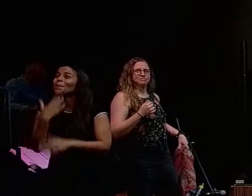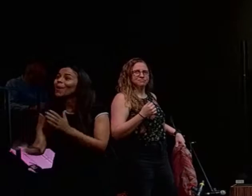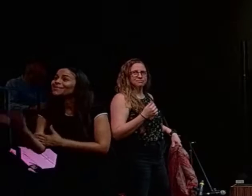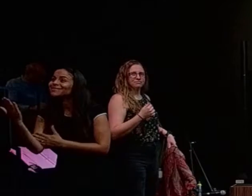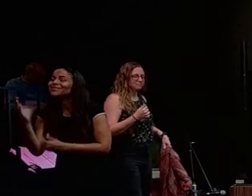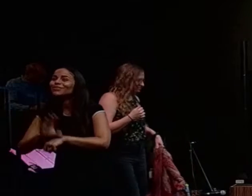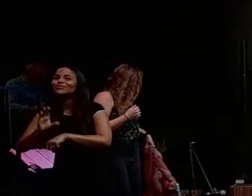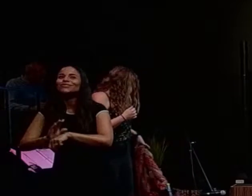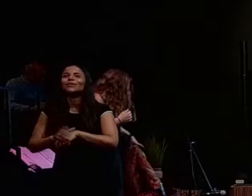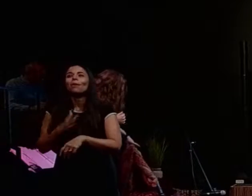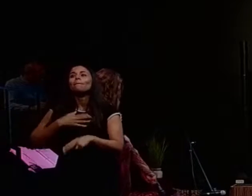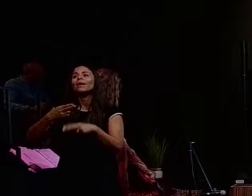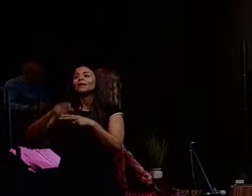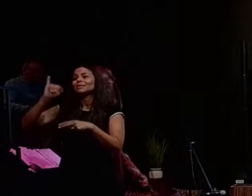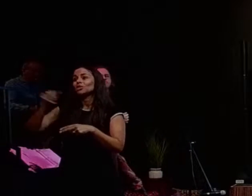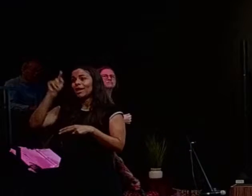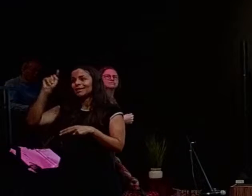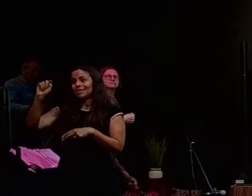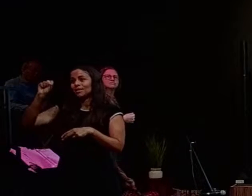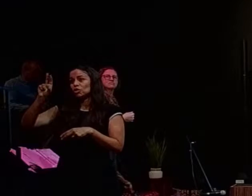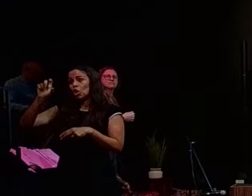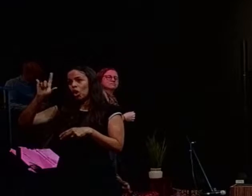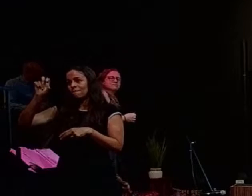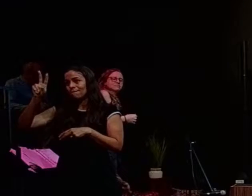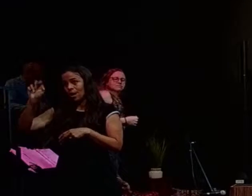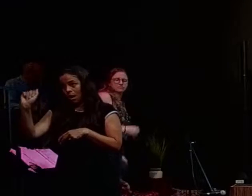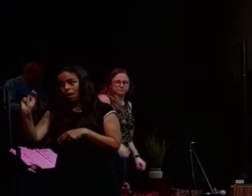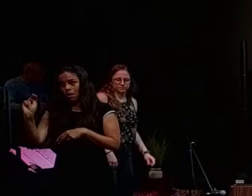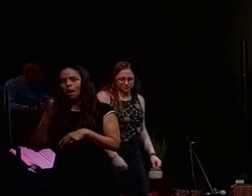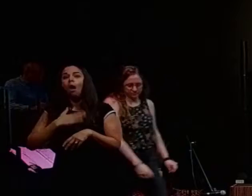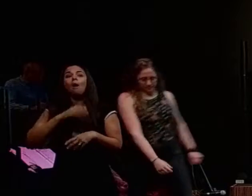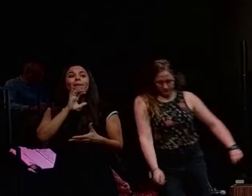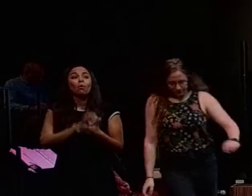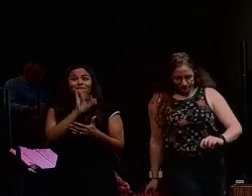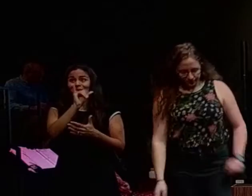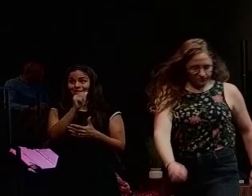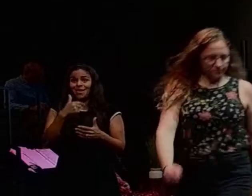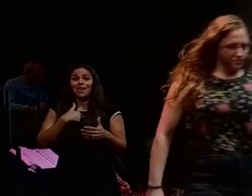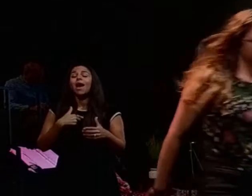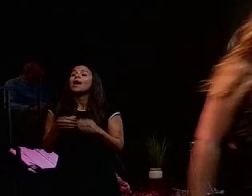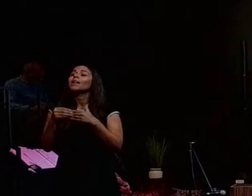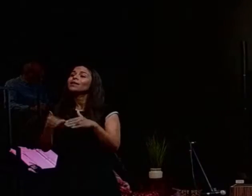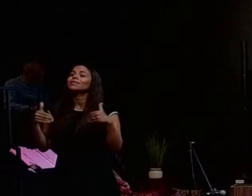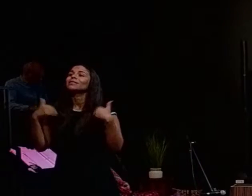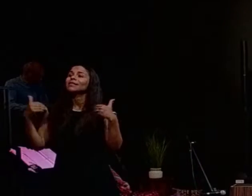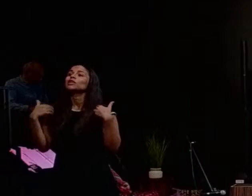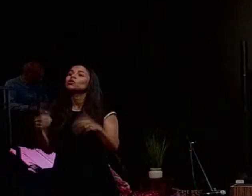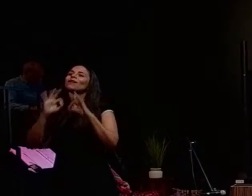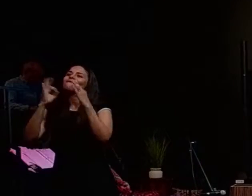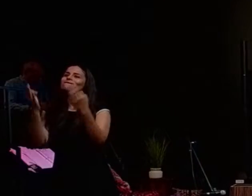morning, church. Good morning. My name is J.C. Sullivan. My wife Lydia and I lead the youth and family ministry here in